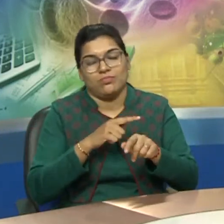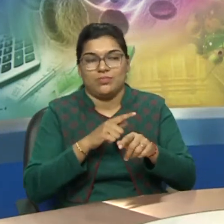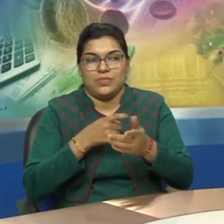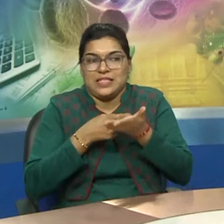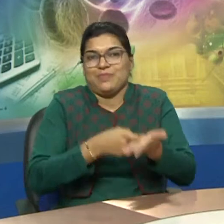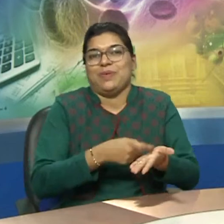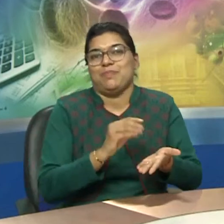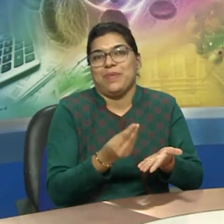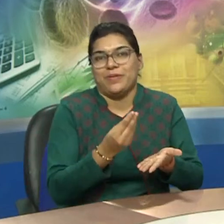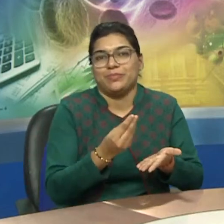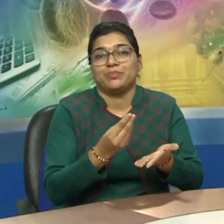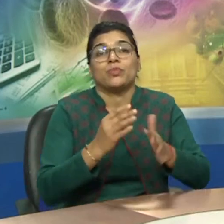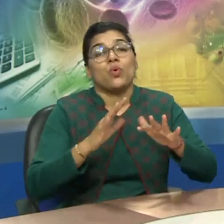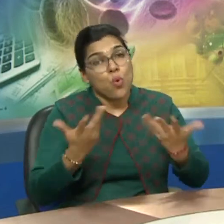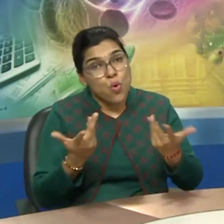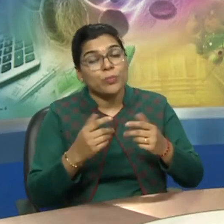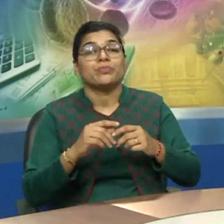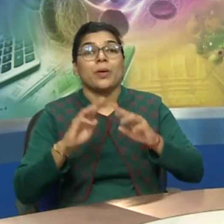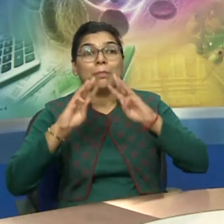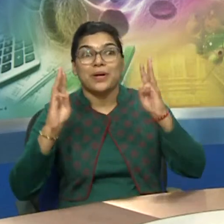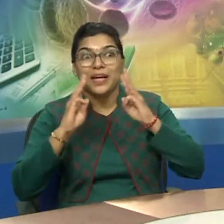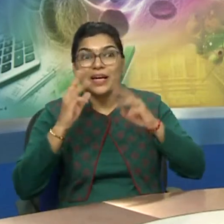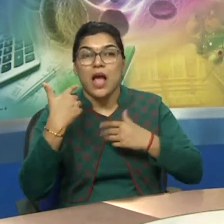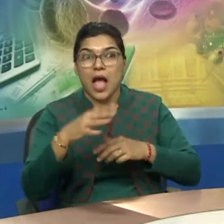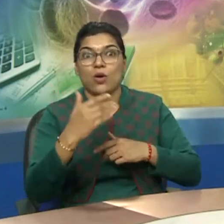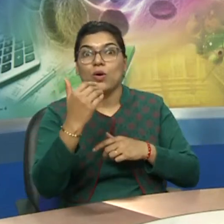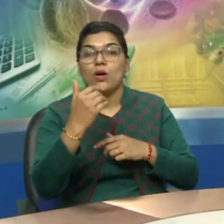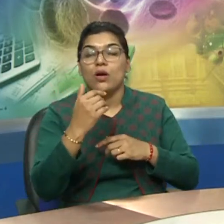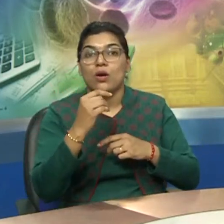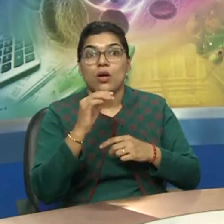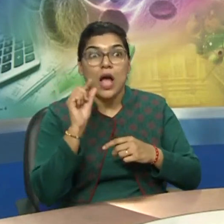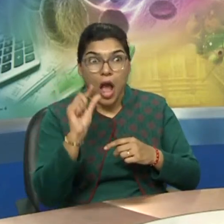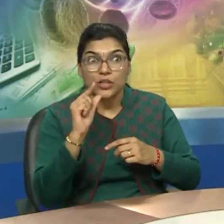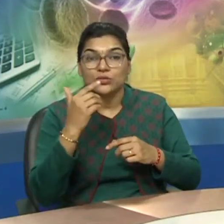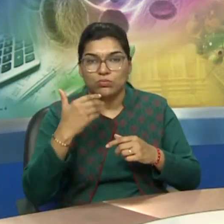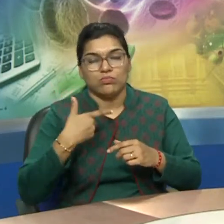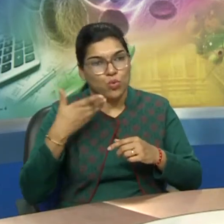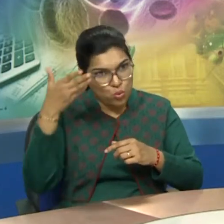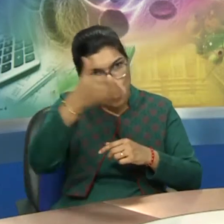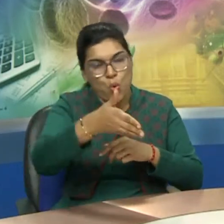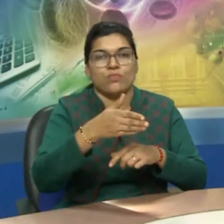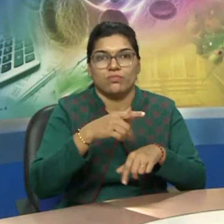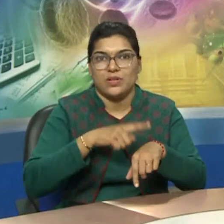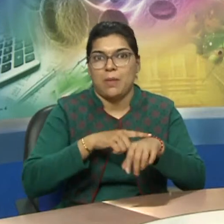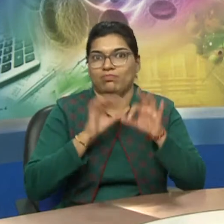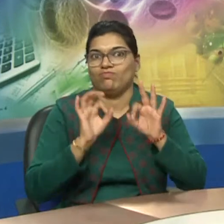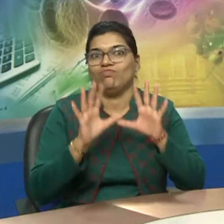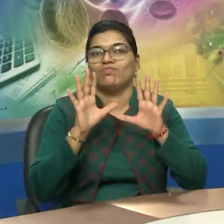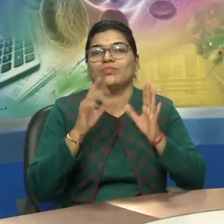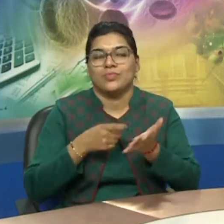So whatever we do all that in time. Breakfast on time, lunch on time, evening